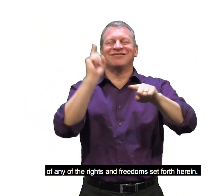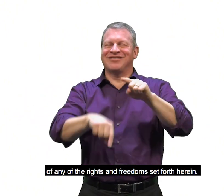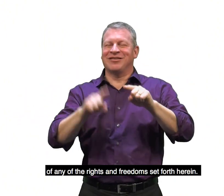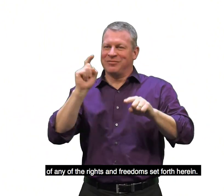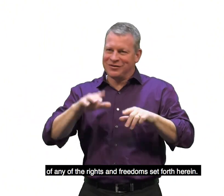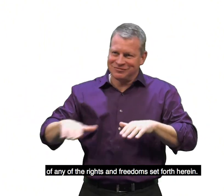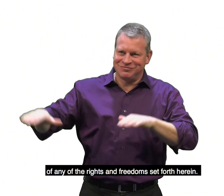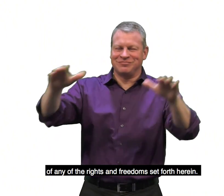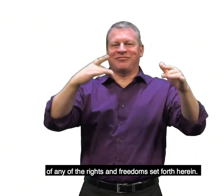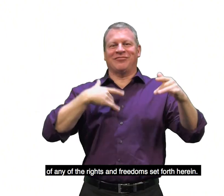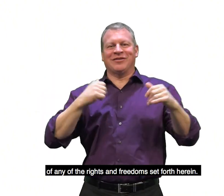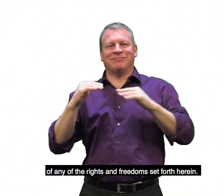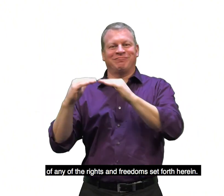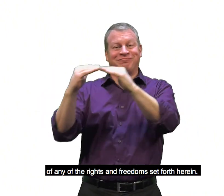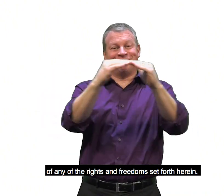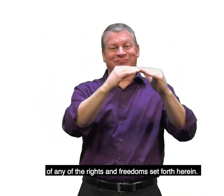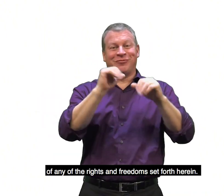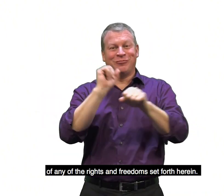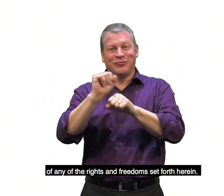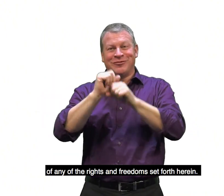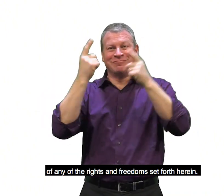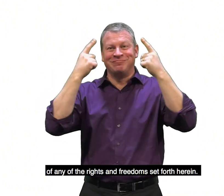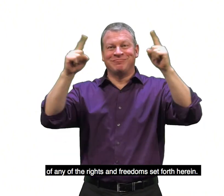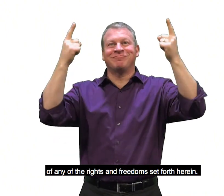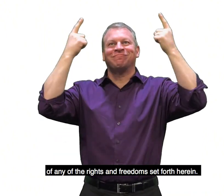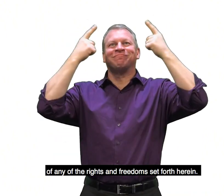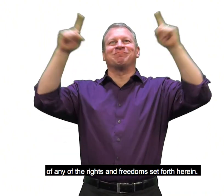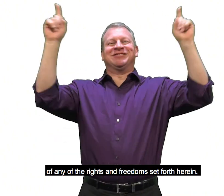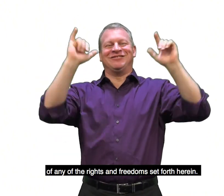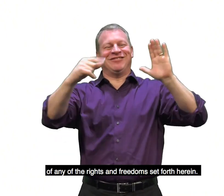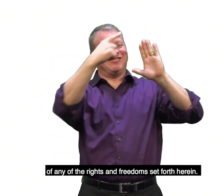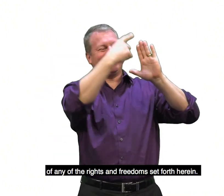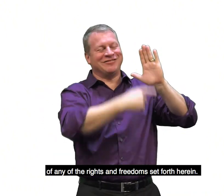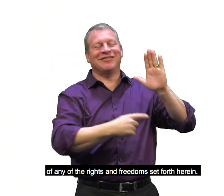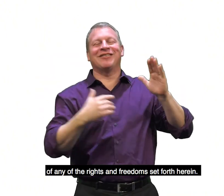of any of the rights and freedoms set forth herein.